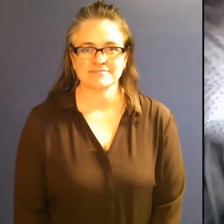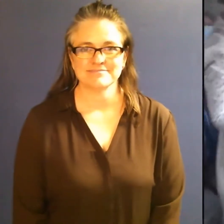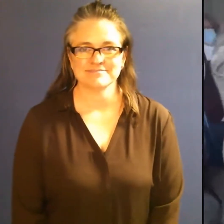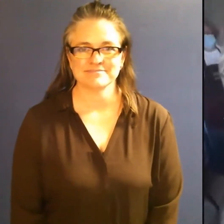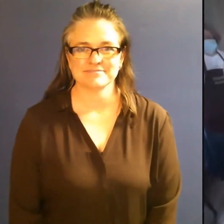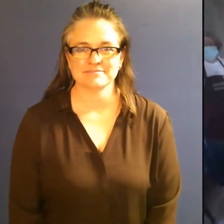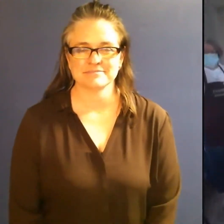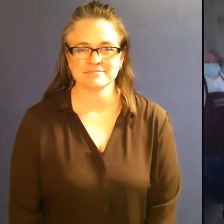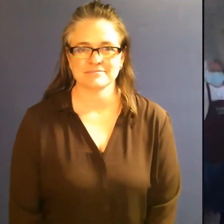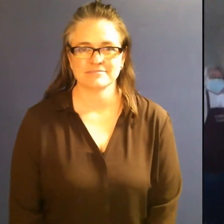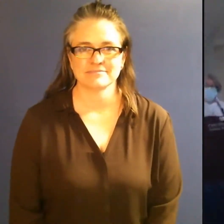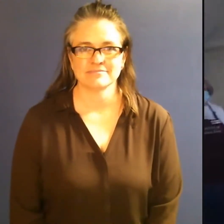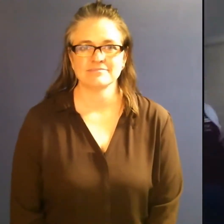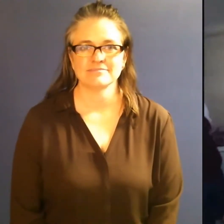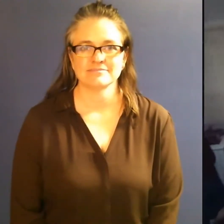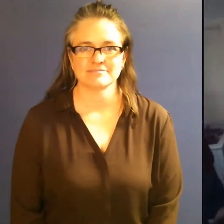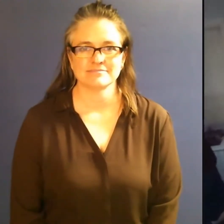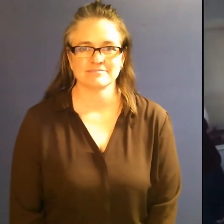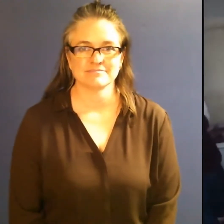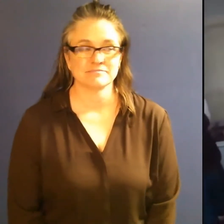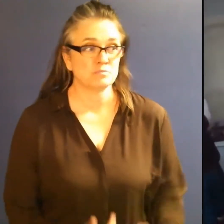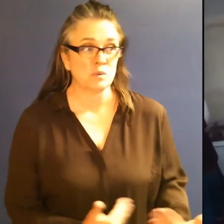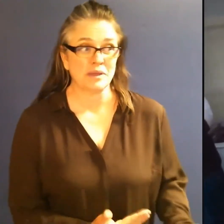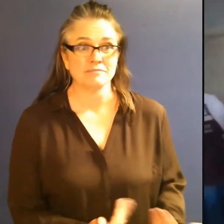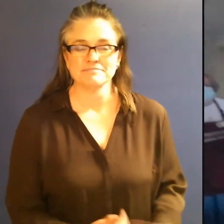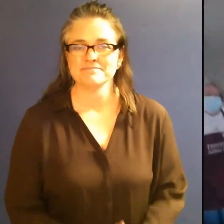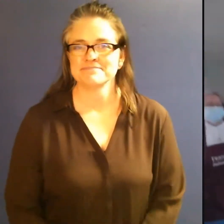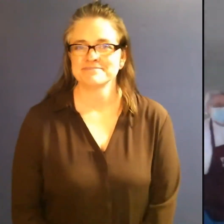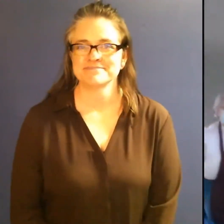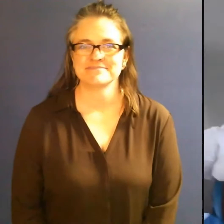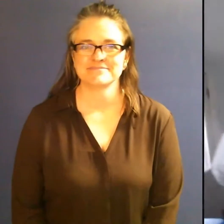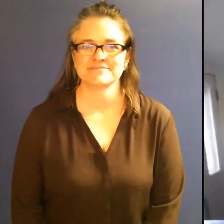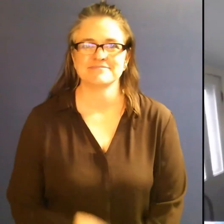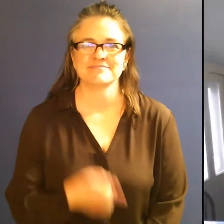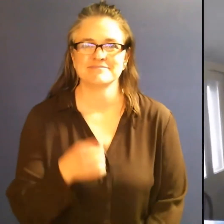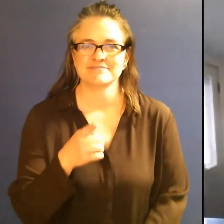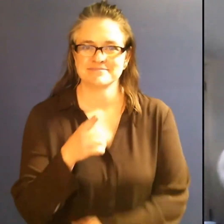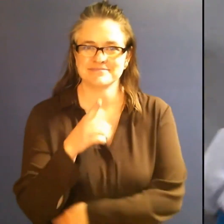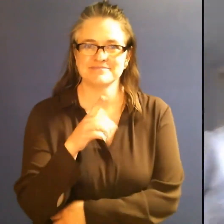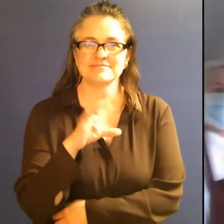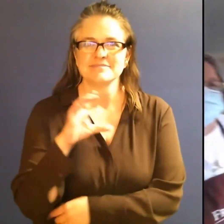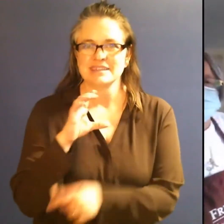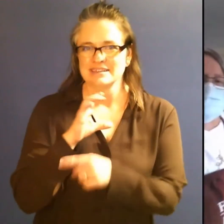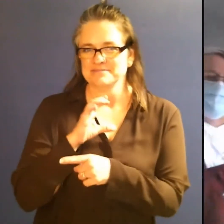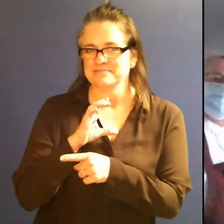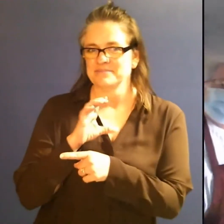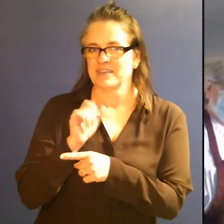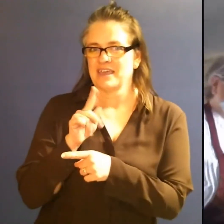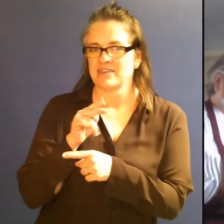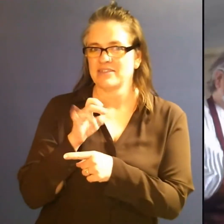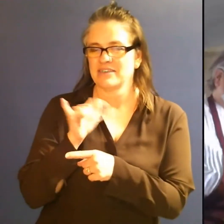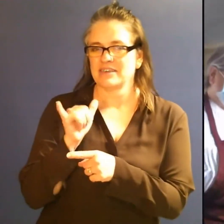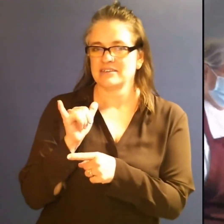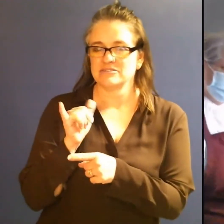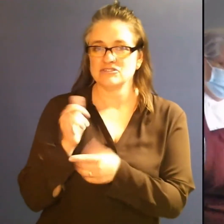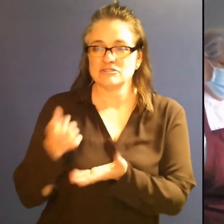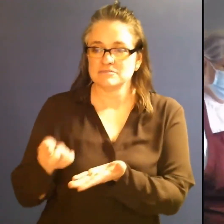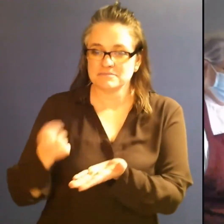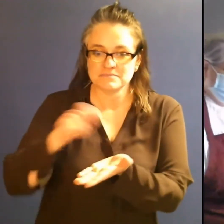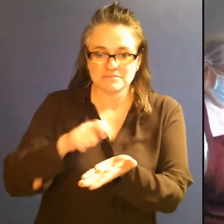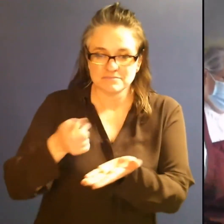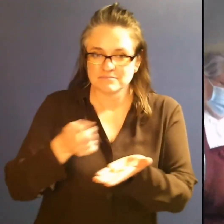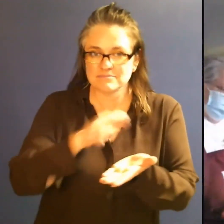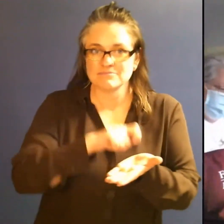Keep going here. Okay. So Kathy is just placing the cookies onto the